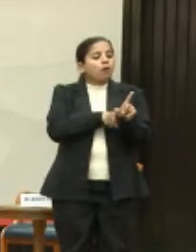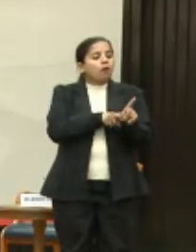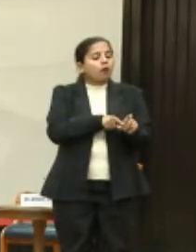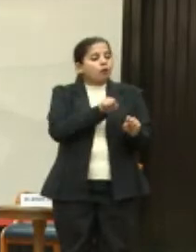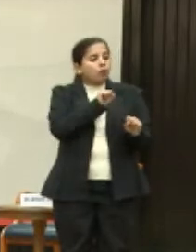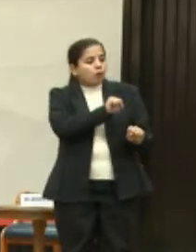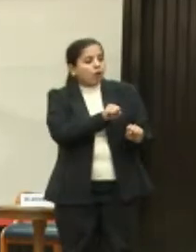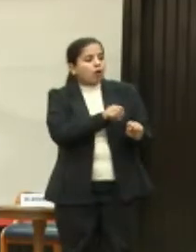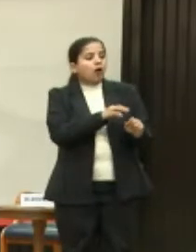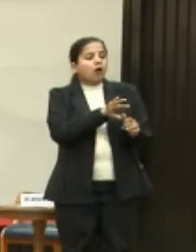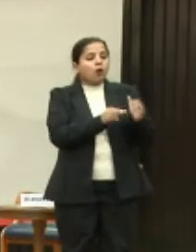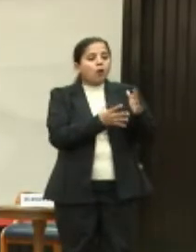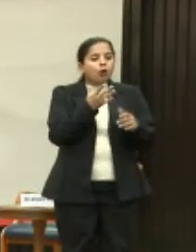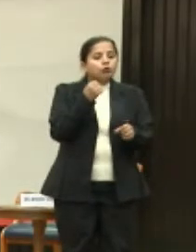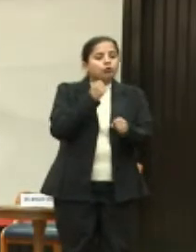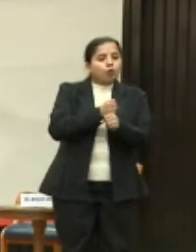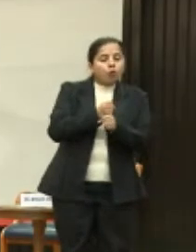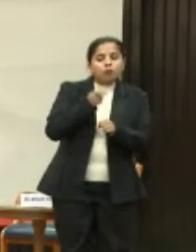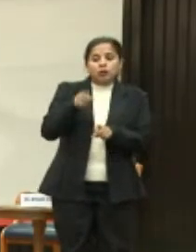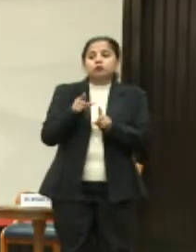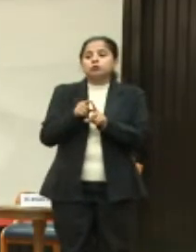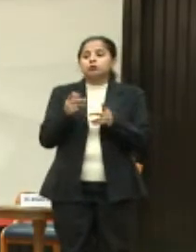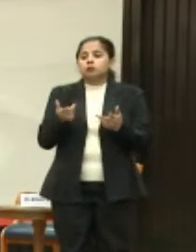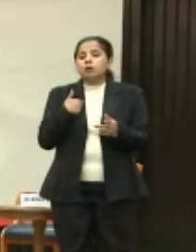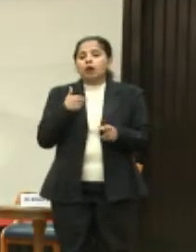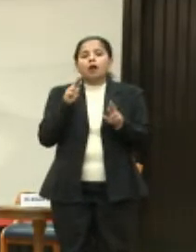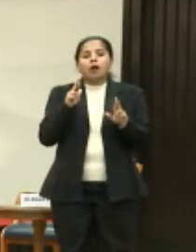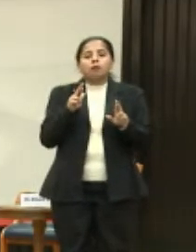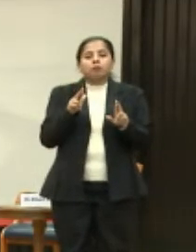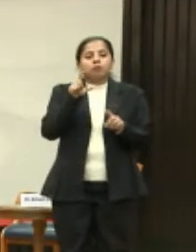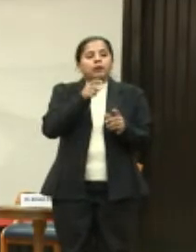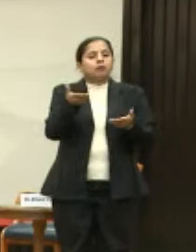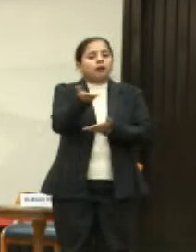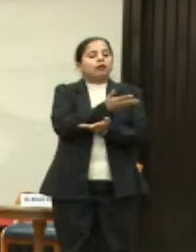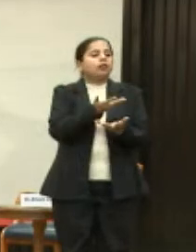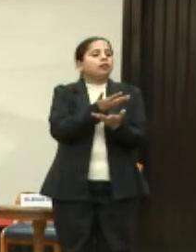local organs of governance, which is where we expect the public goods.